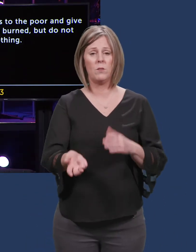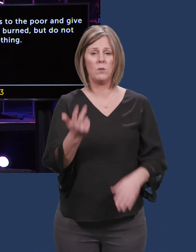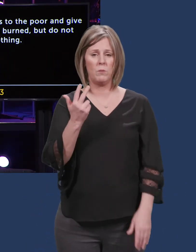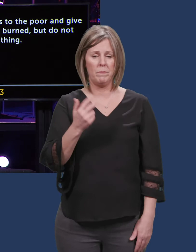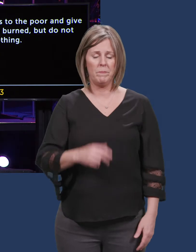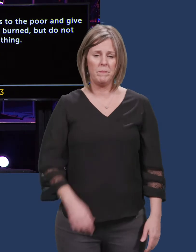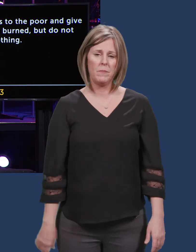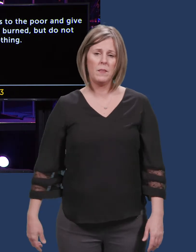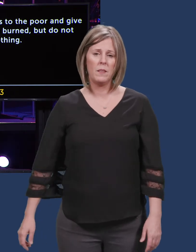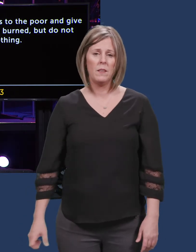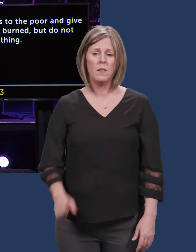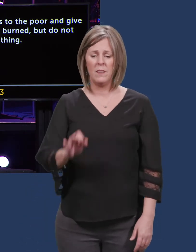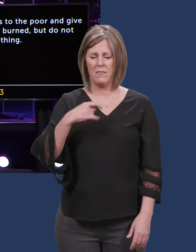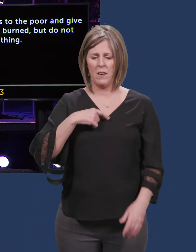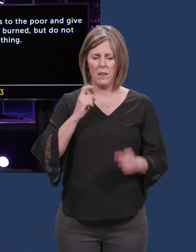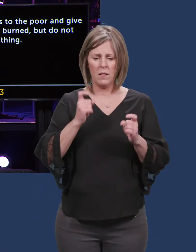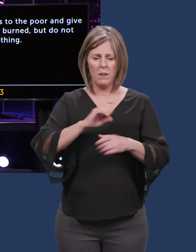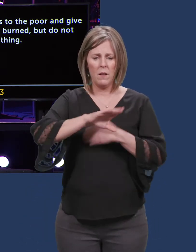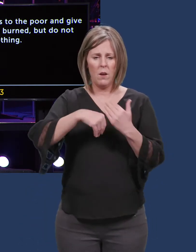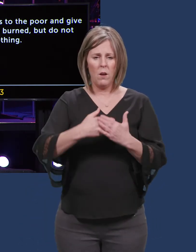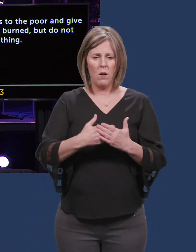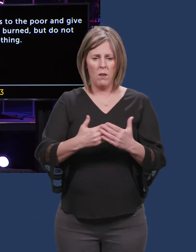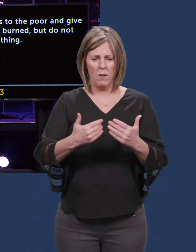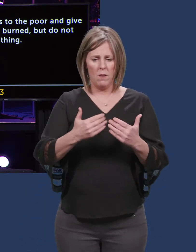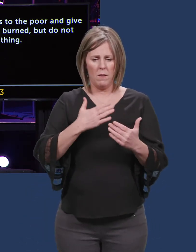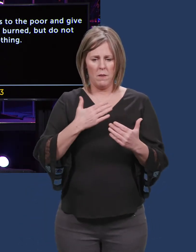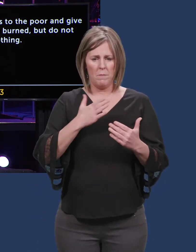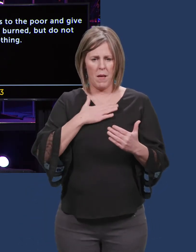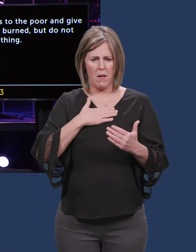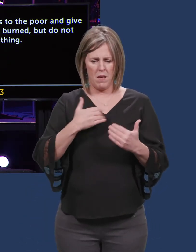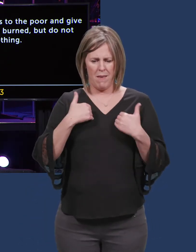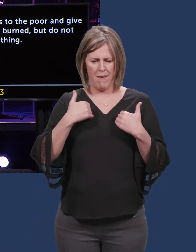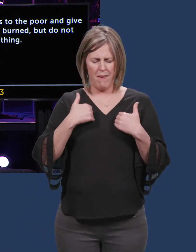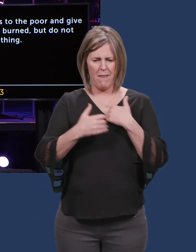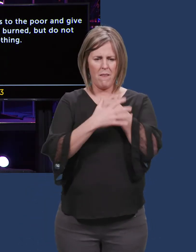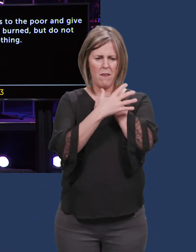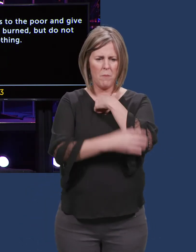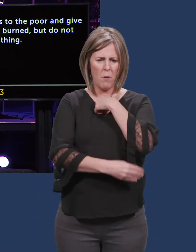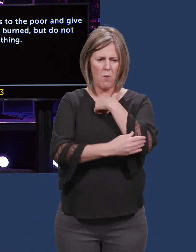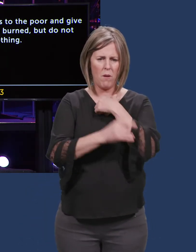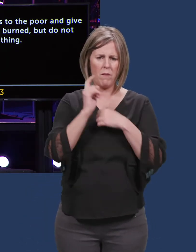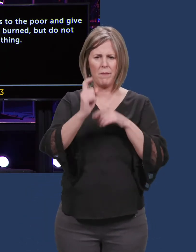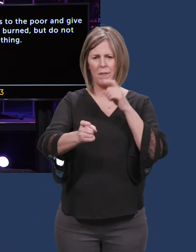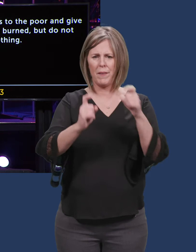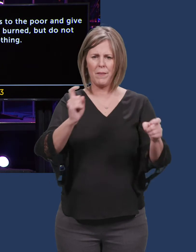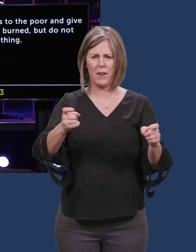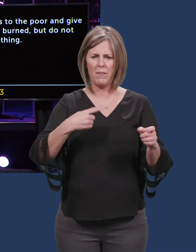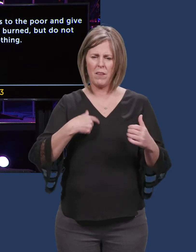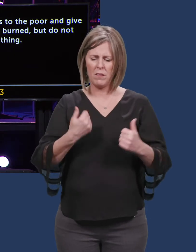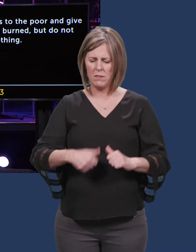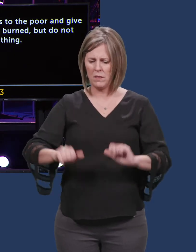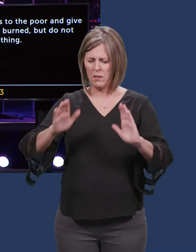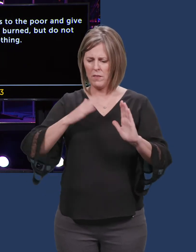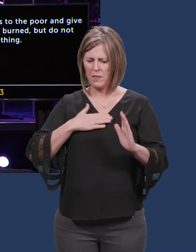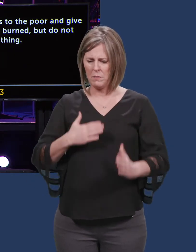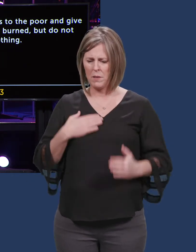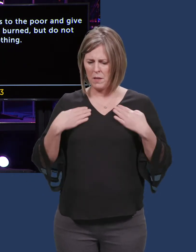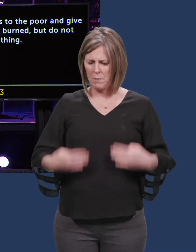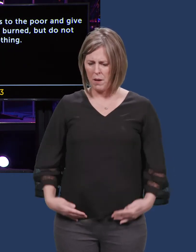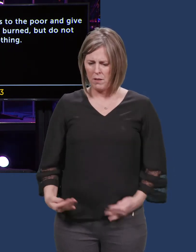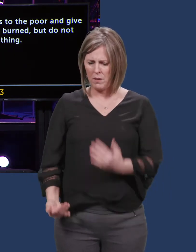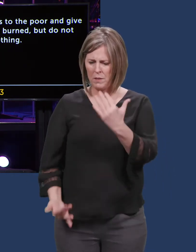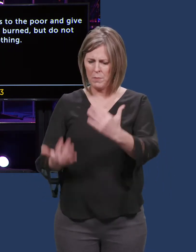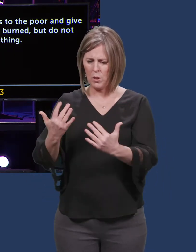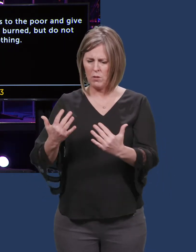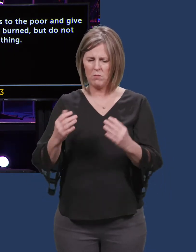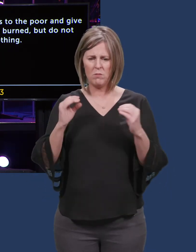3. In verse 3, if I give all I possess to the poor and give over my body to be burned but do not have love, I gain